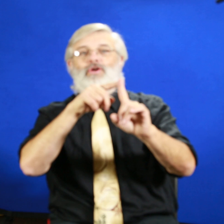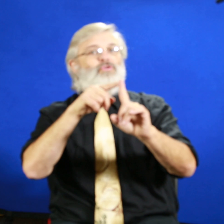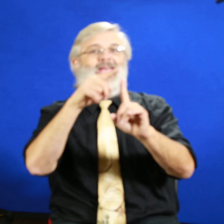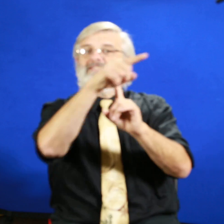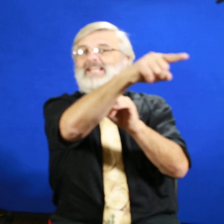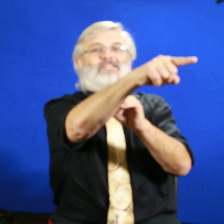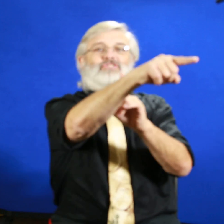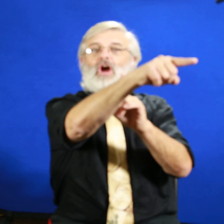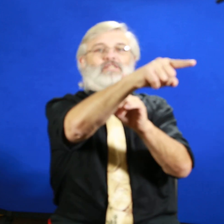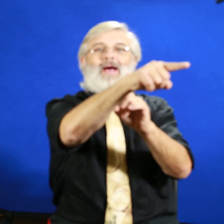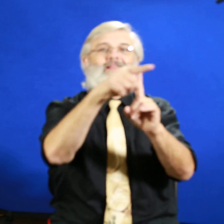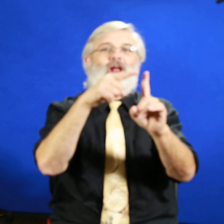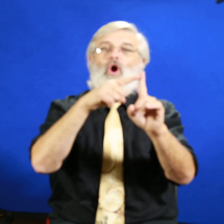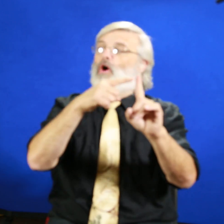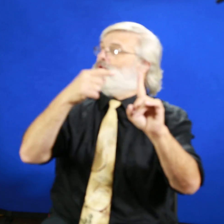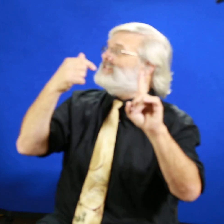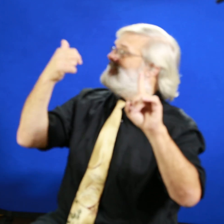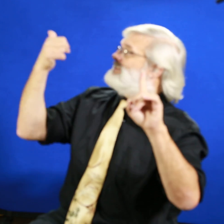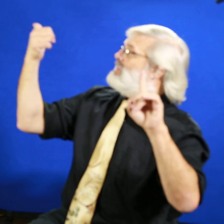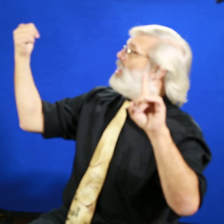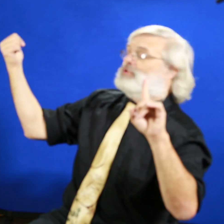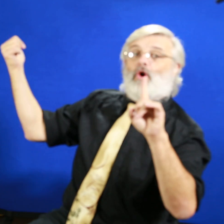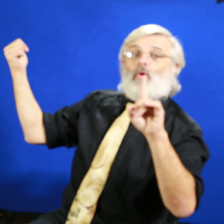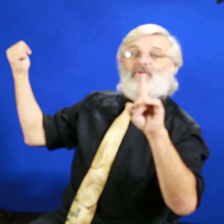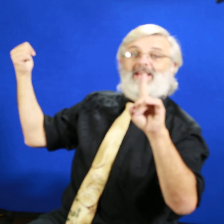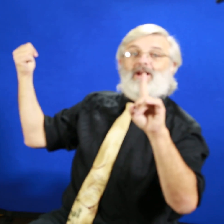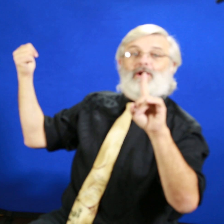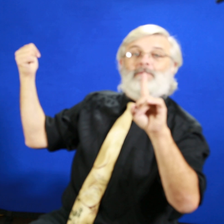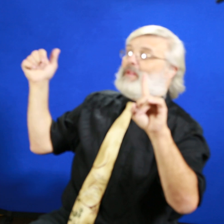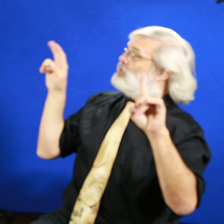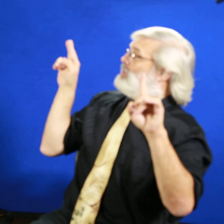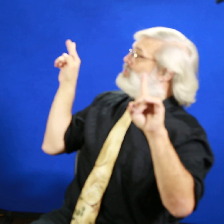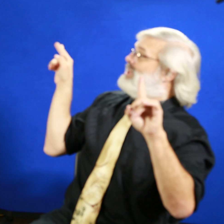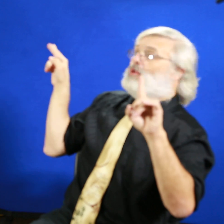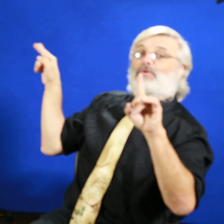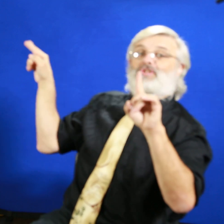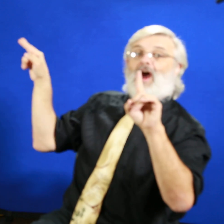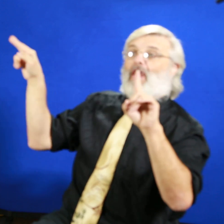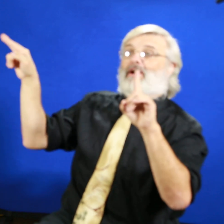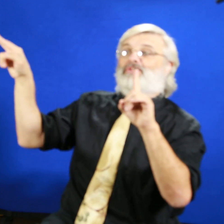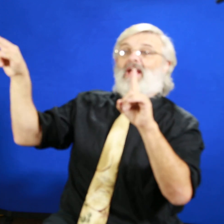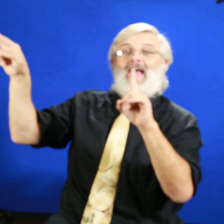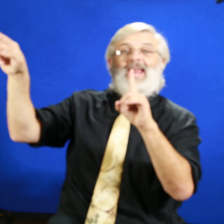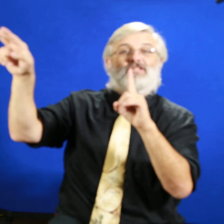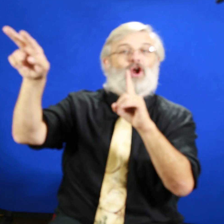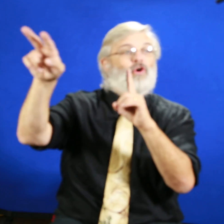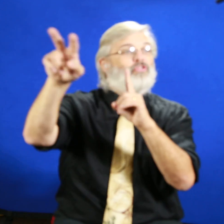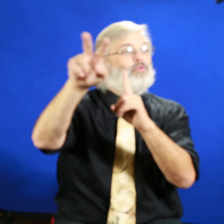you can't see the stars back there. All you can see the stars over here. And so when you see those stars, and as the earth